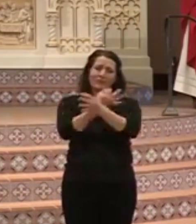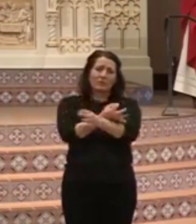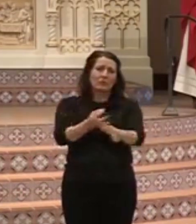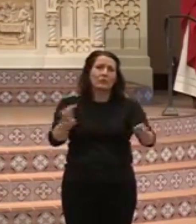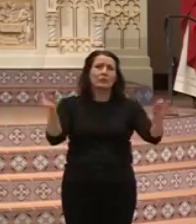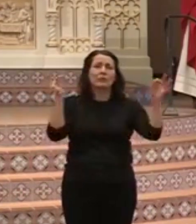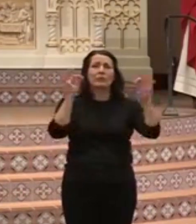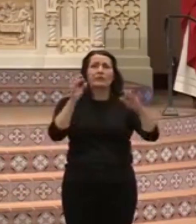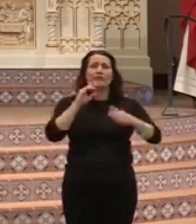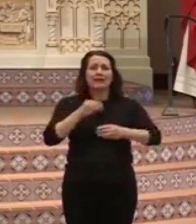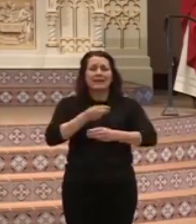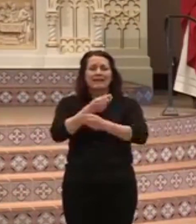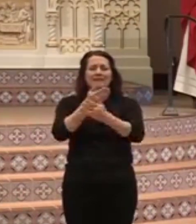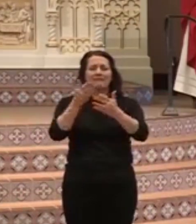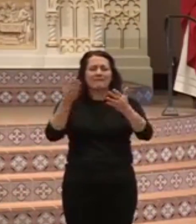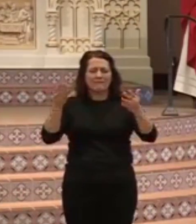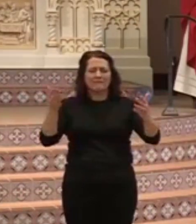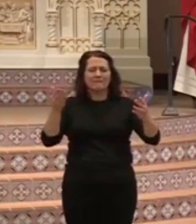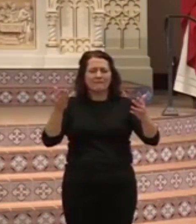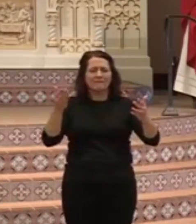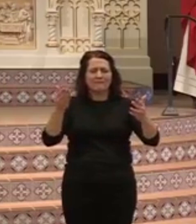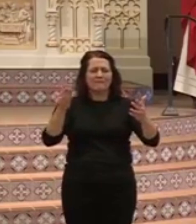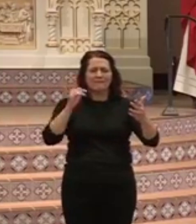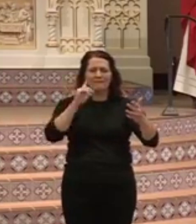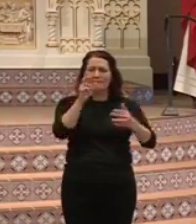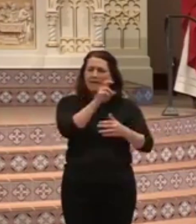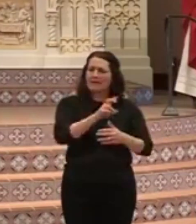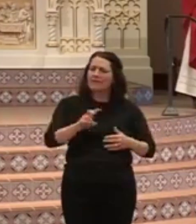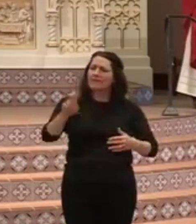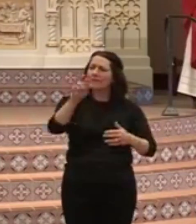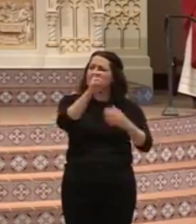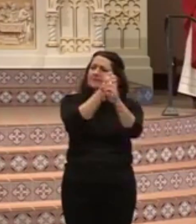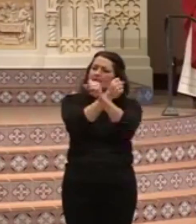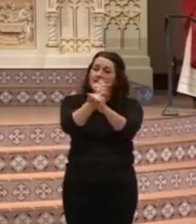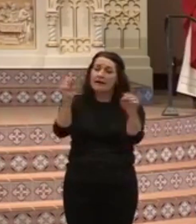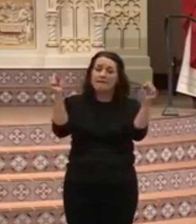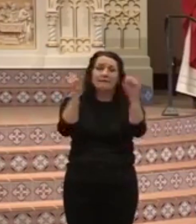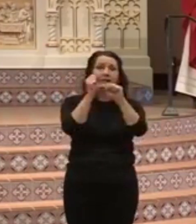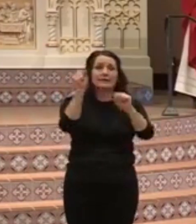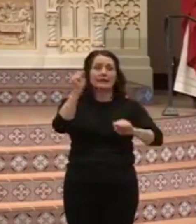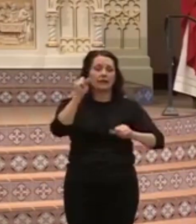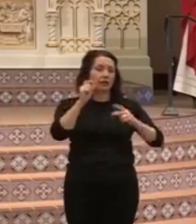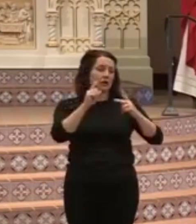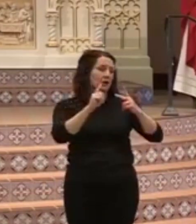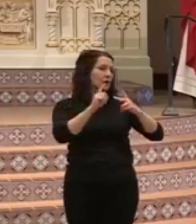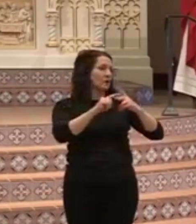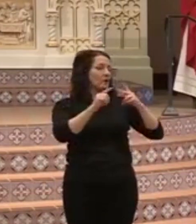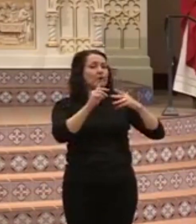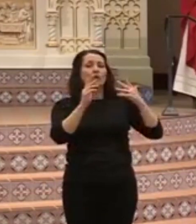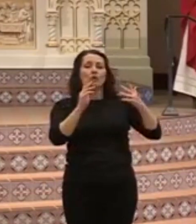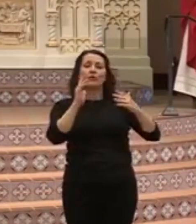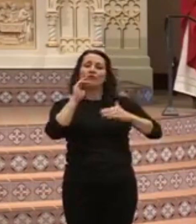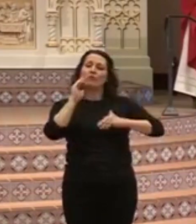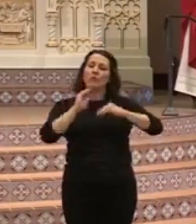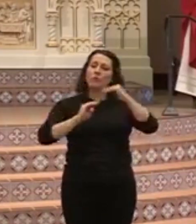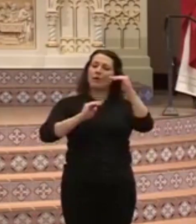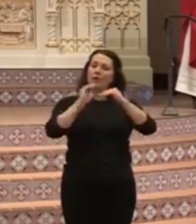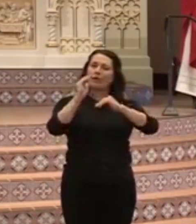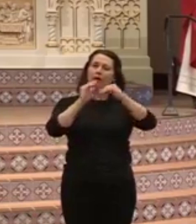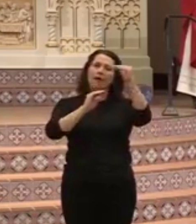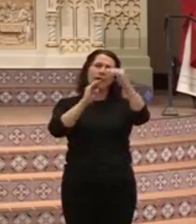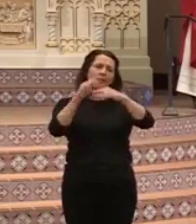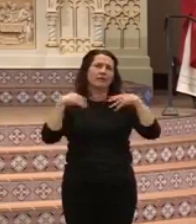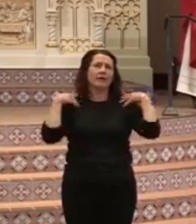granting to travelers safety, to pilgrims return,